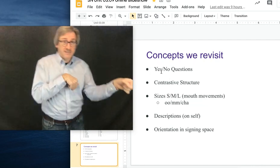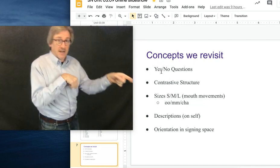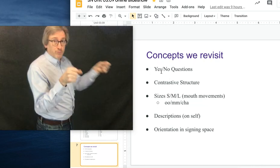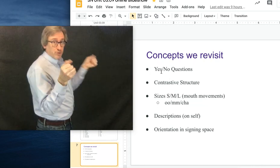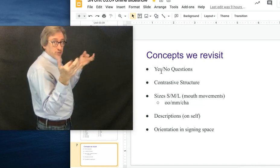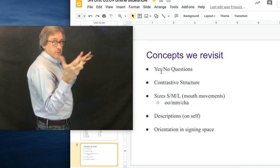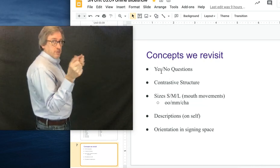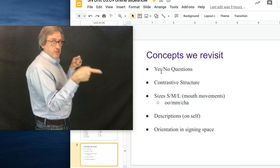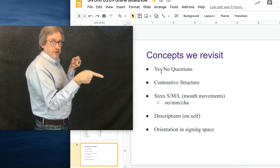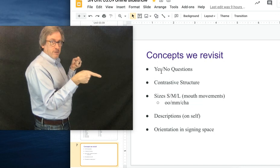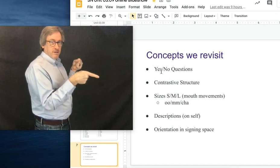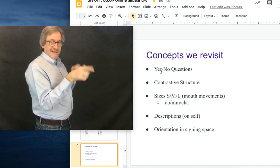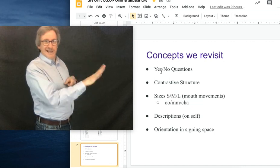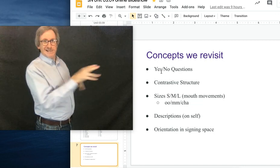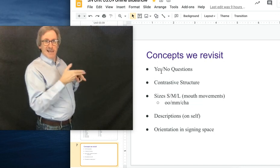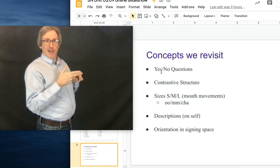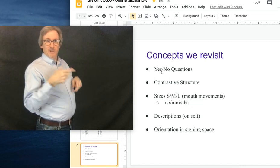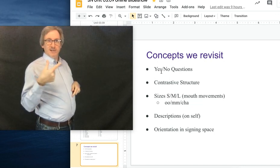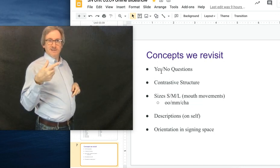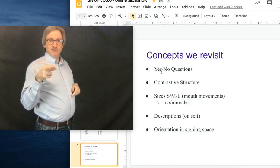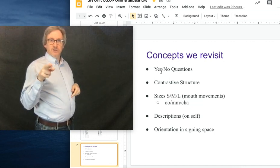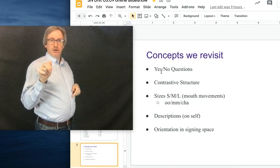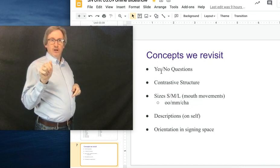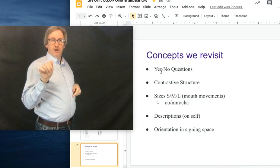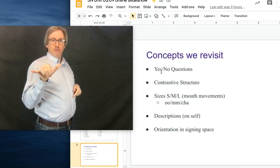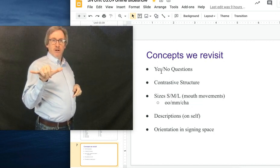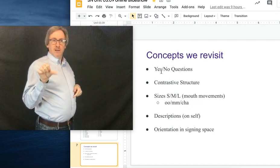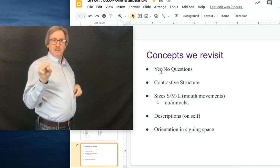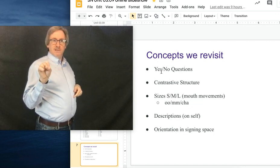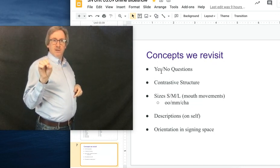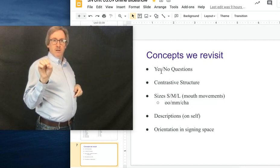over to this side, here. Like his name is